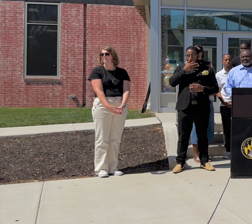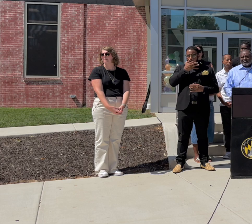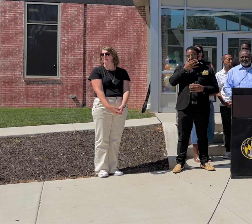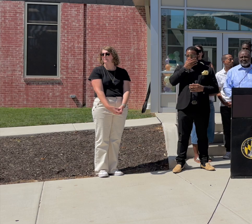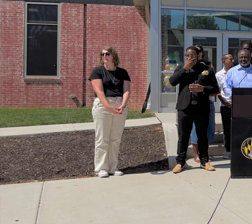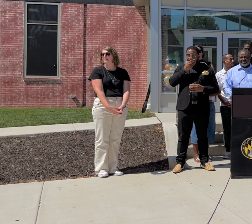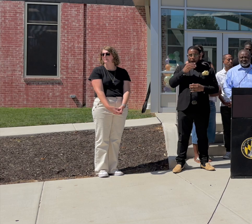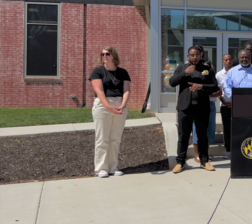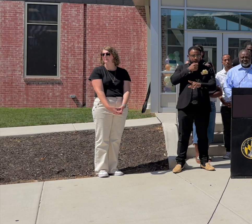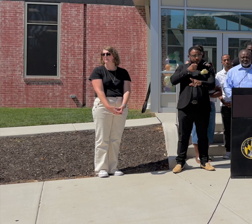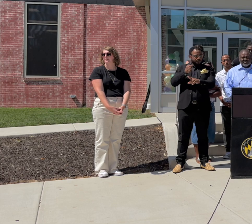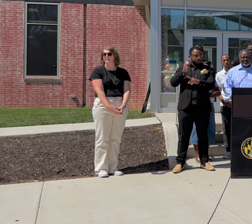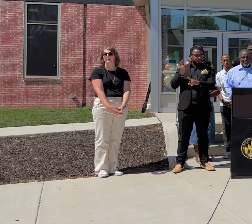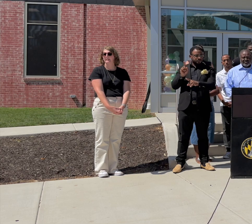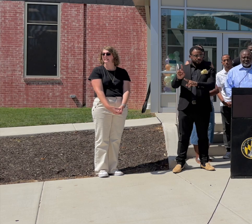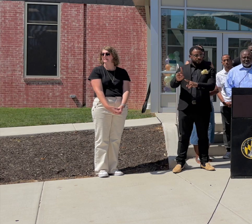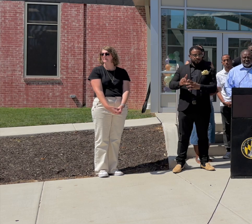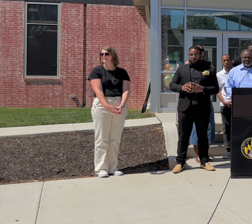Sound, if you can step up.